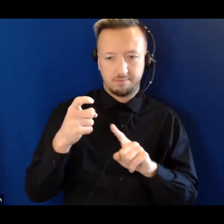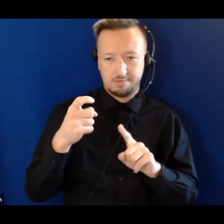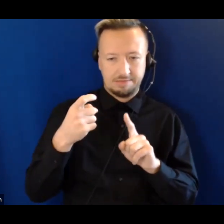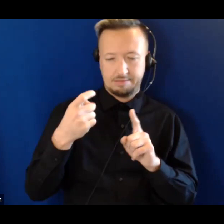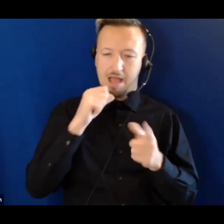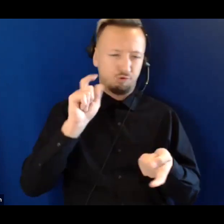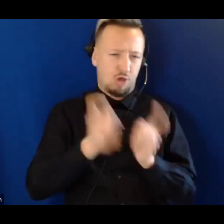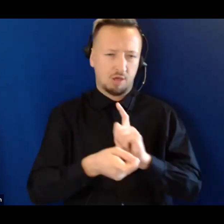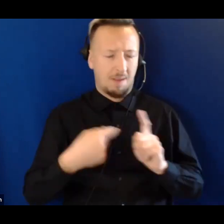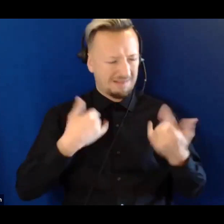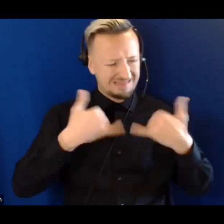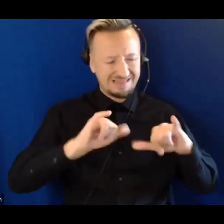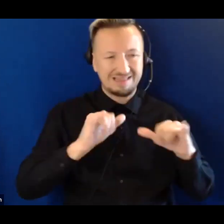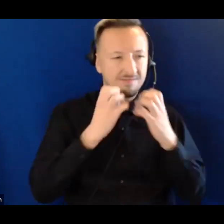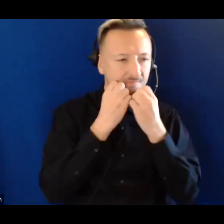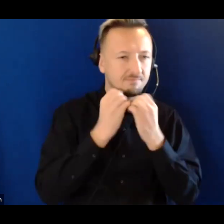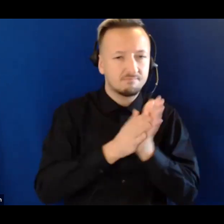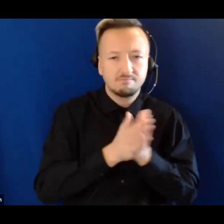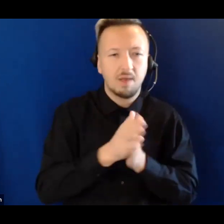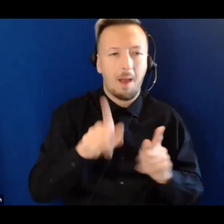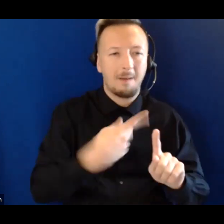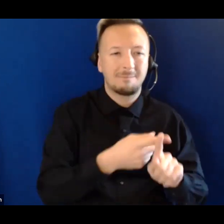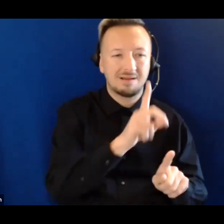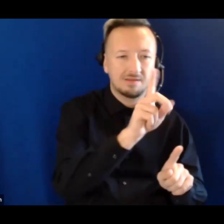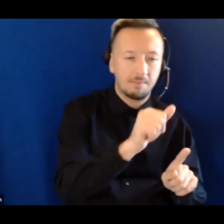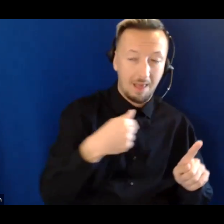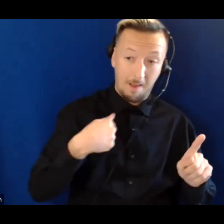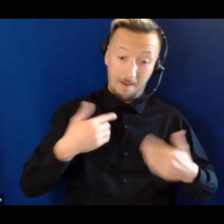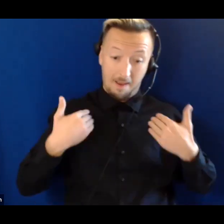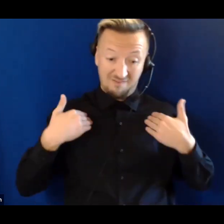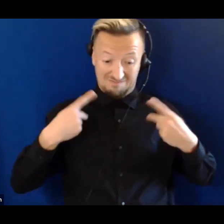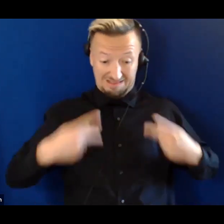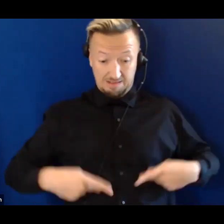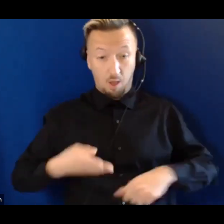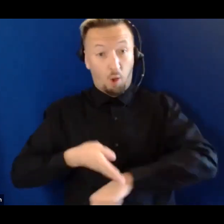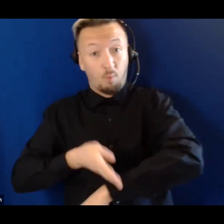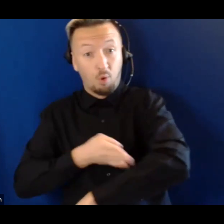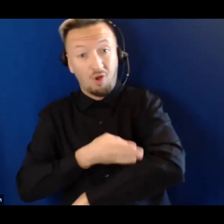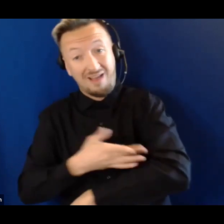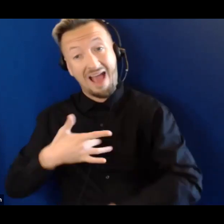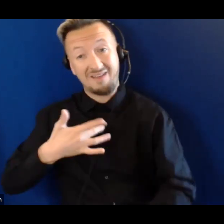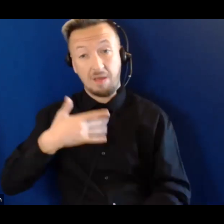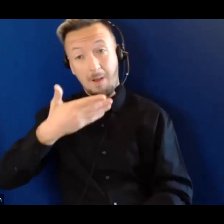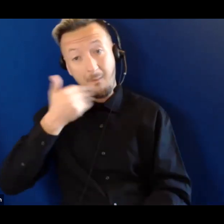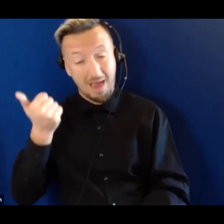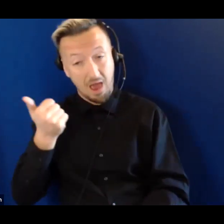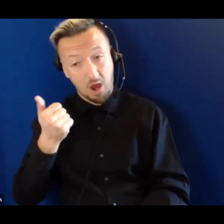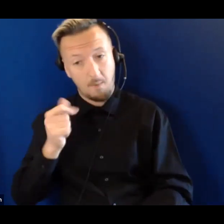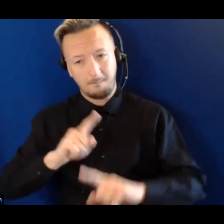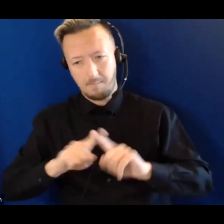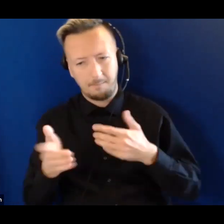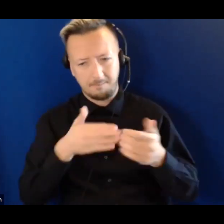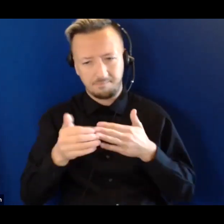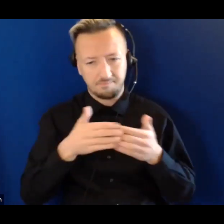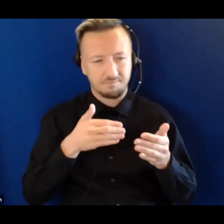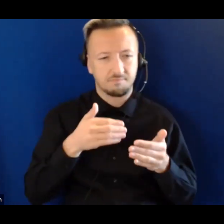passionate about disability justice, whether I'm progressing in air quotes or whether I'm, feeling better about myself. Or if